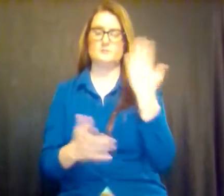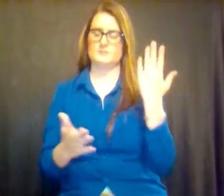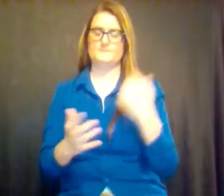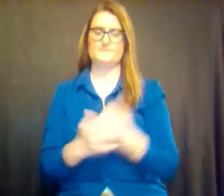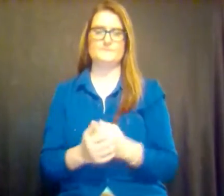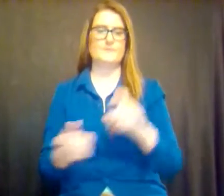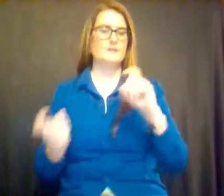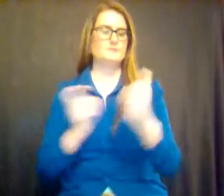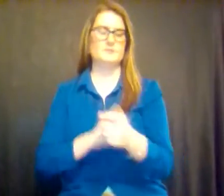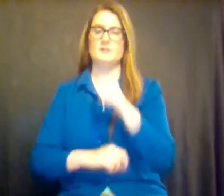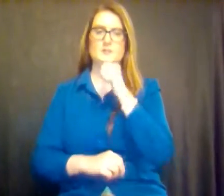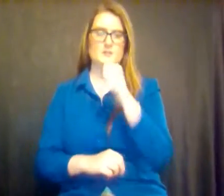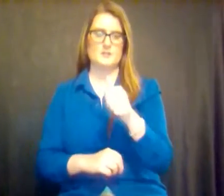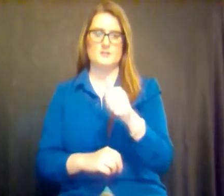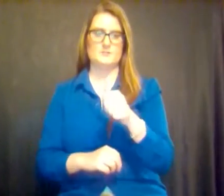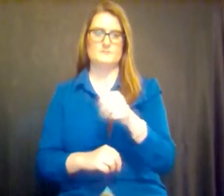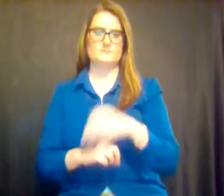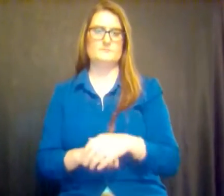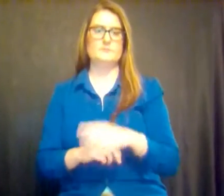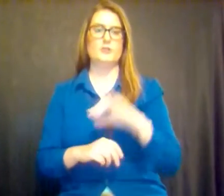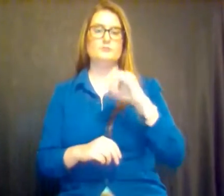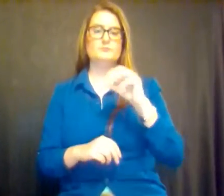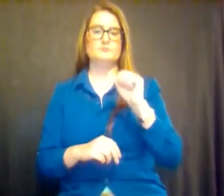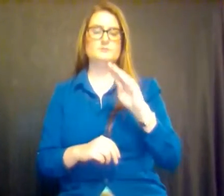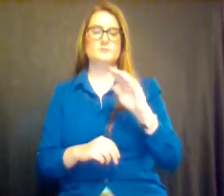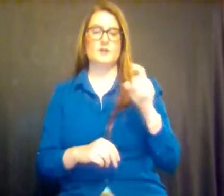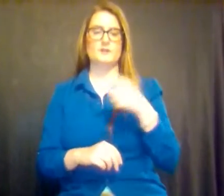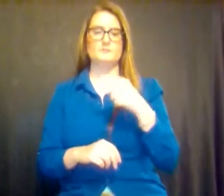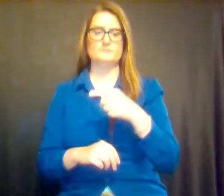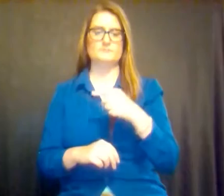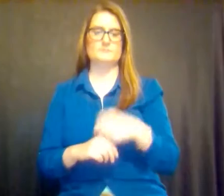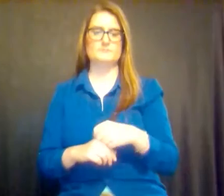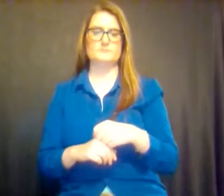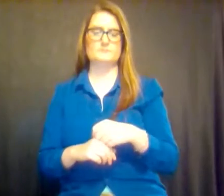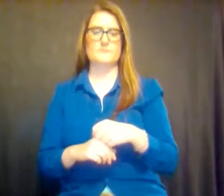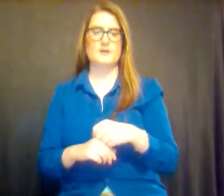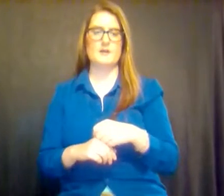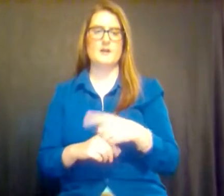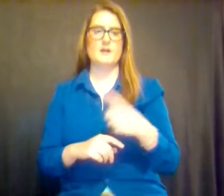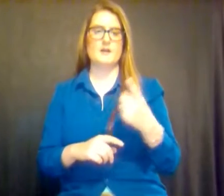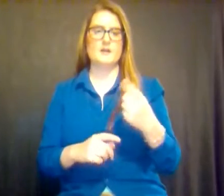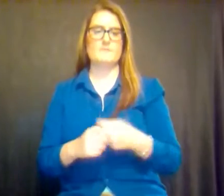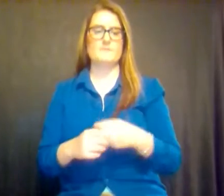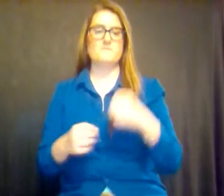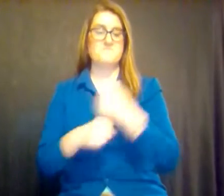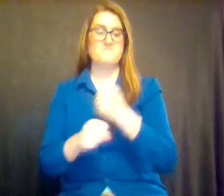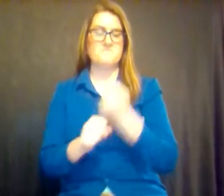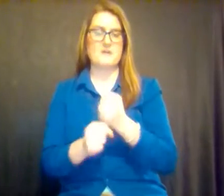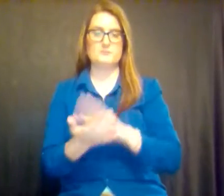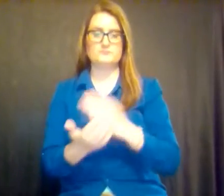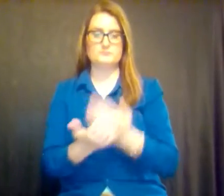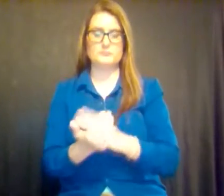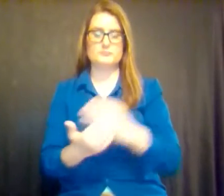stew when along came his brother Esau. Esau had been away hunting. He'd been gone for days, and he was tired and